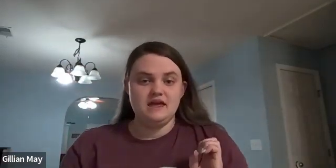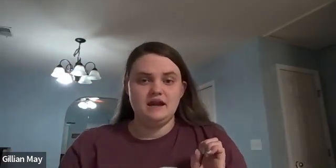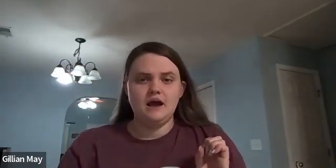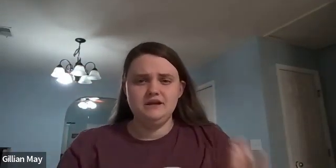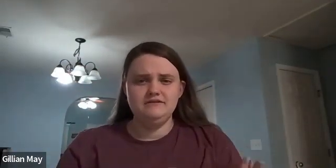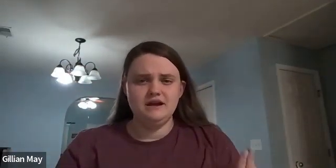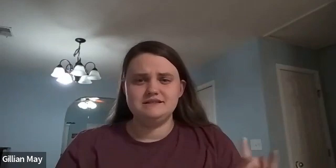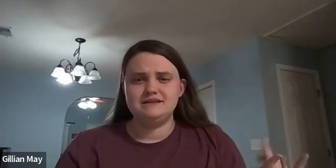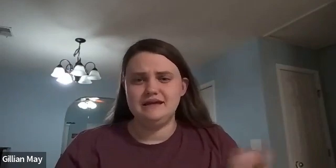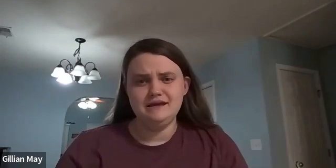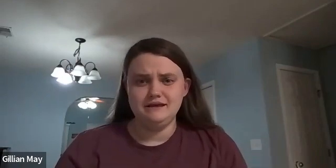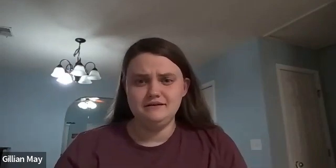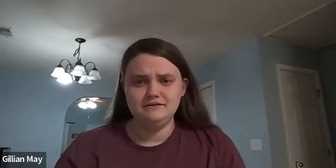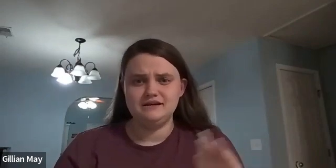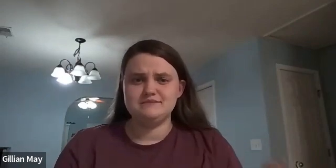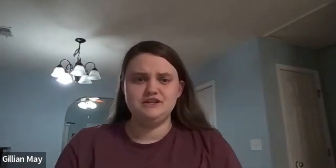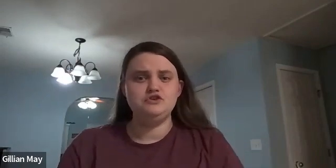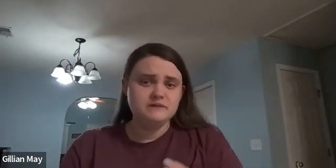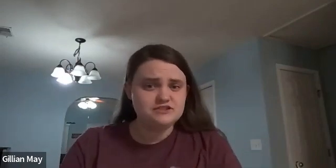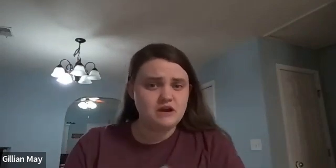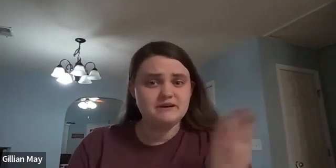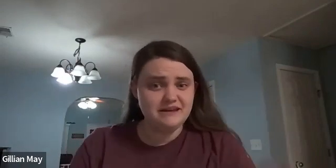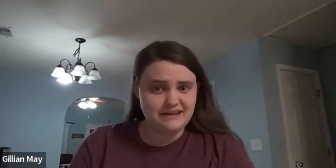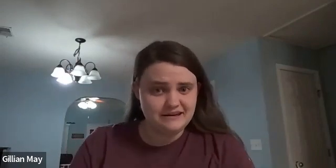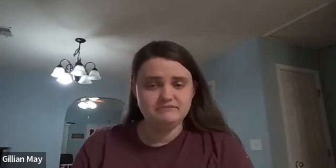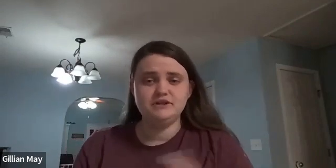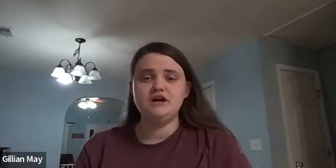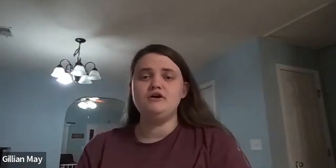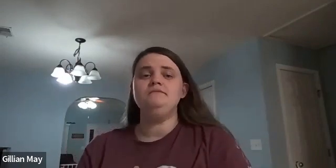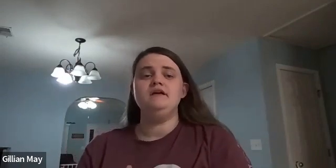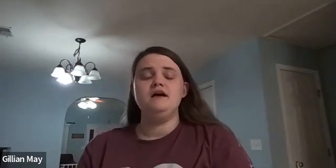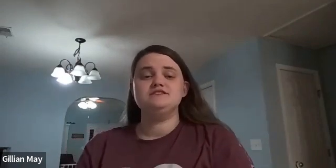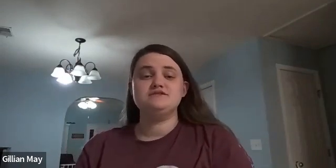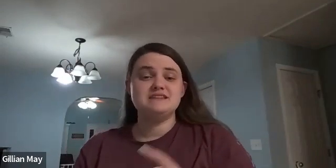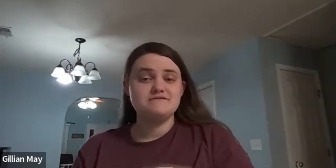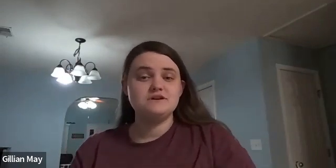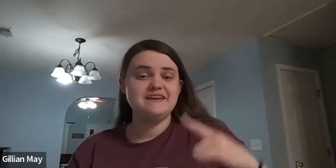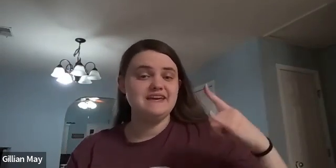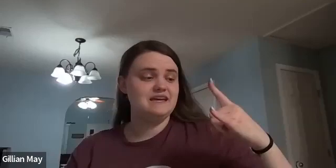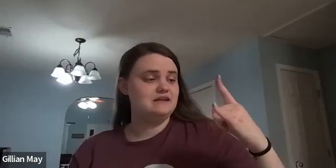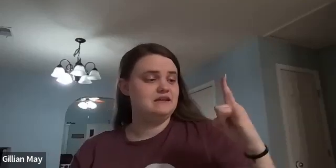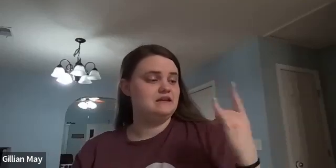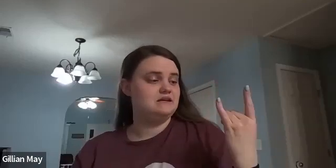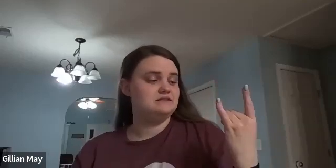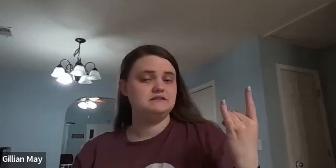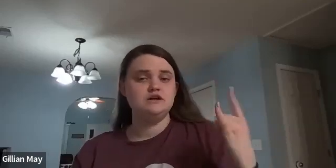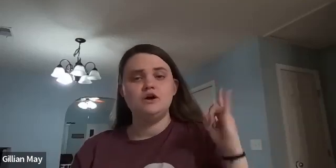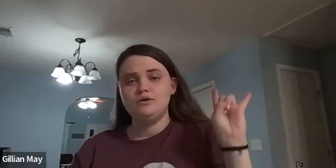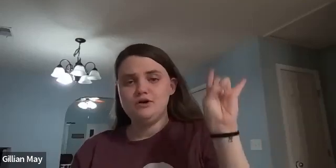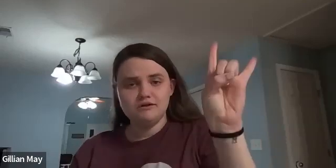Then I'm going to give you guys kid, because I mean, you could be describing a kid, you know. So the sign for kid is, y'all know